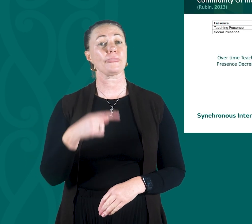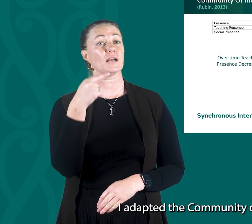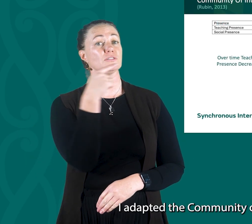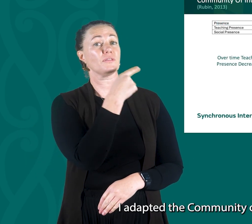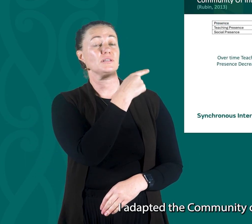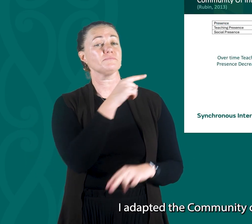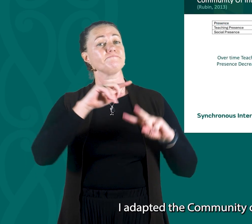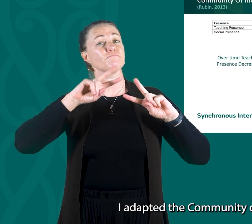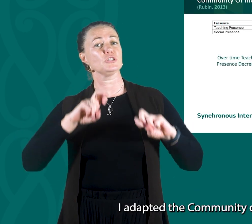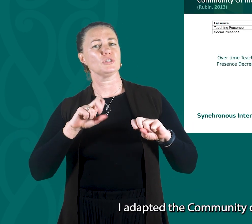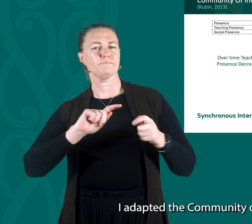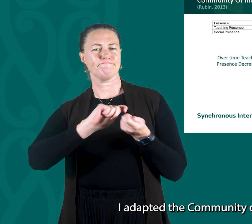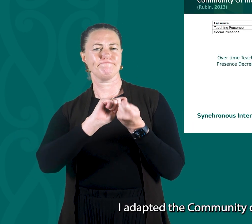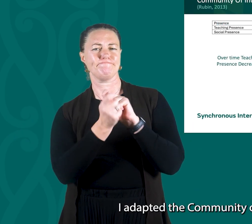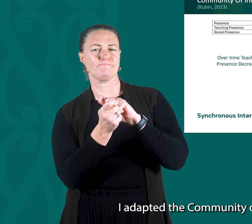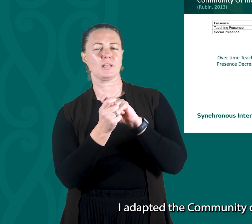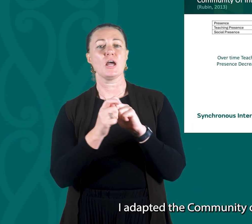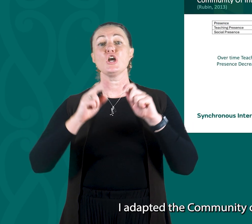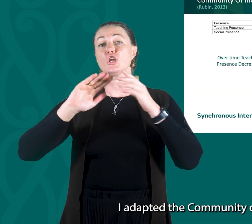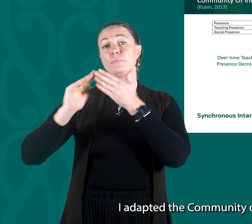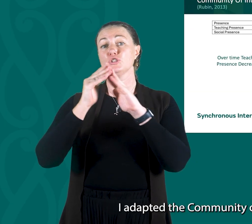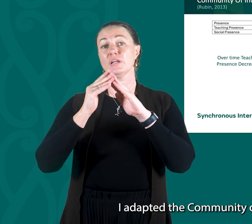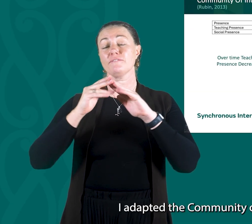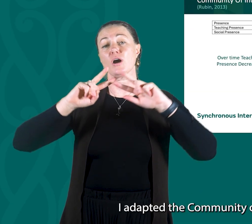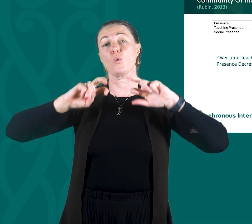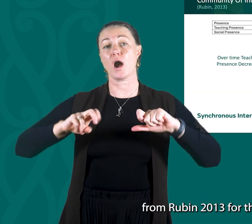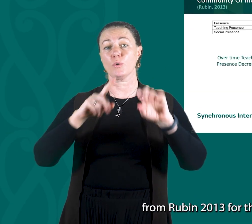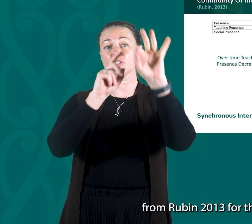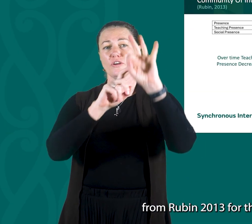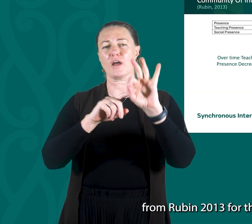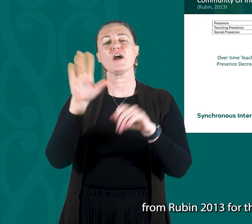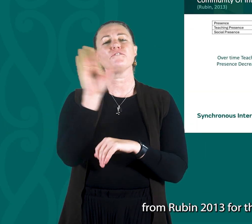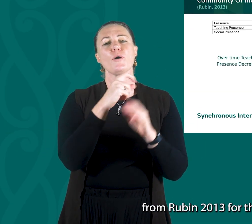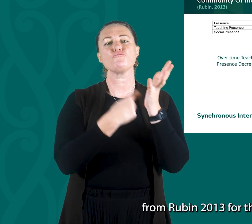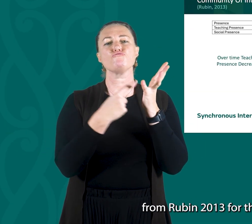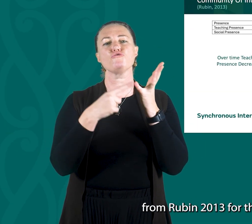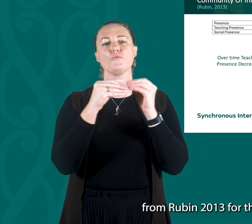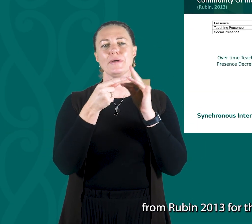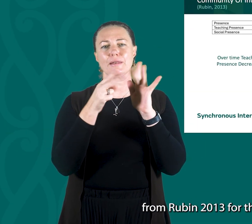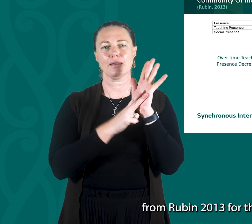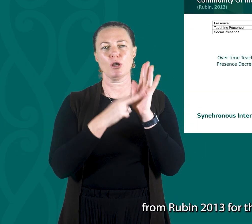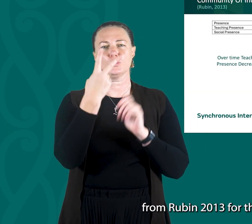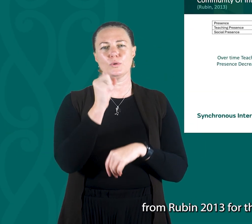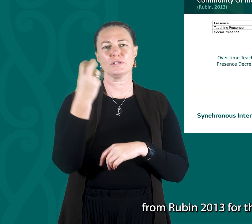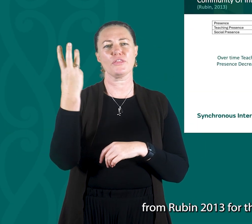I adapted the Community of Inquiry survey from Rubin 2013 for this